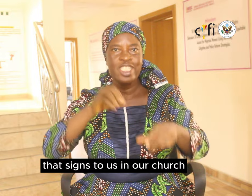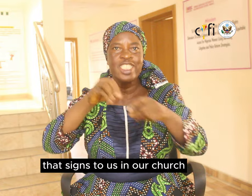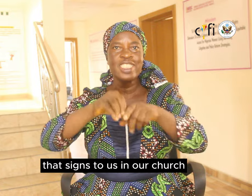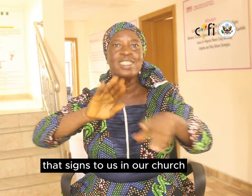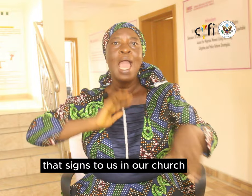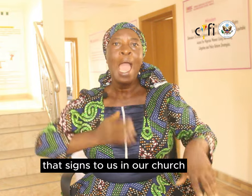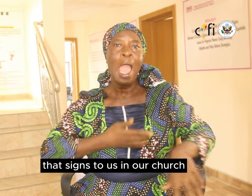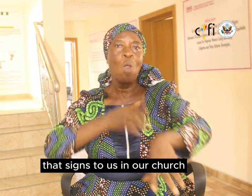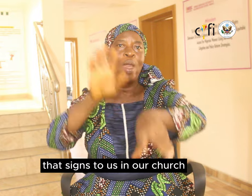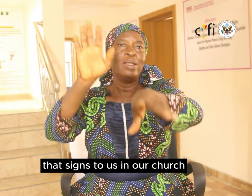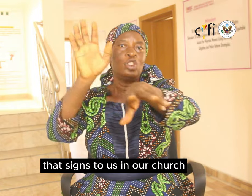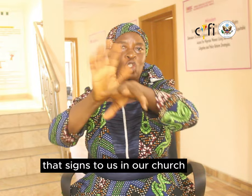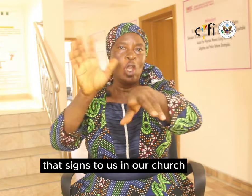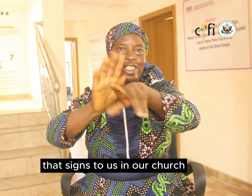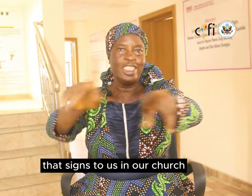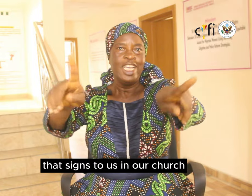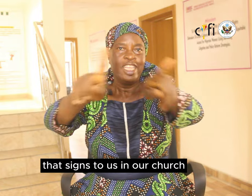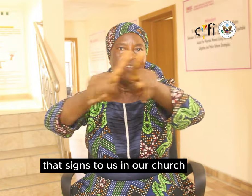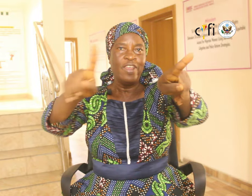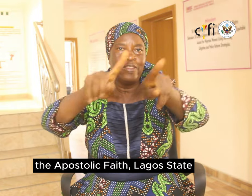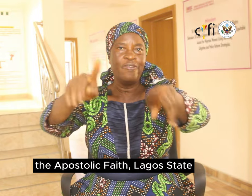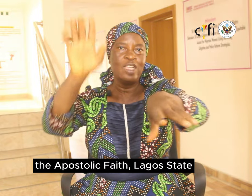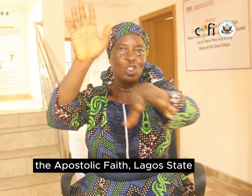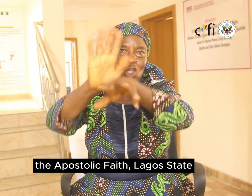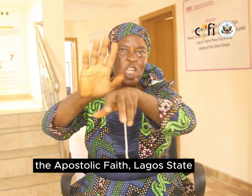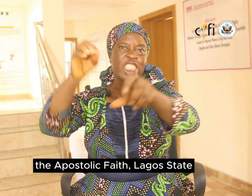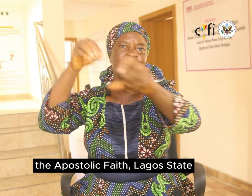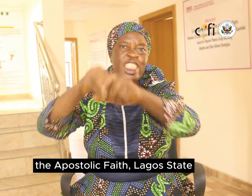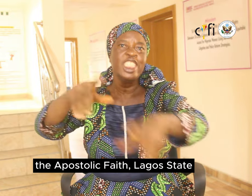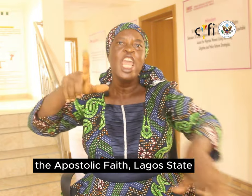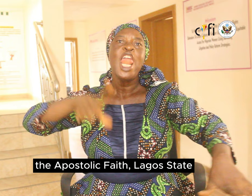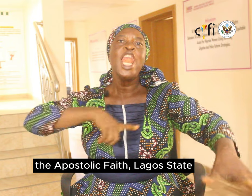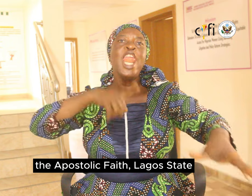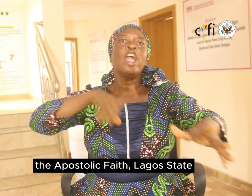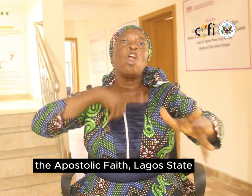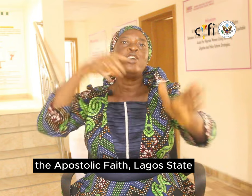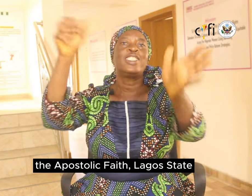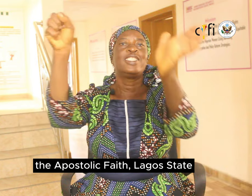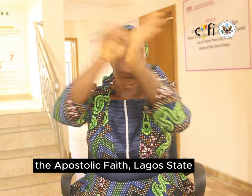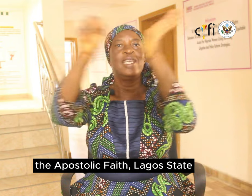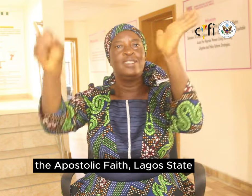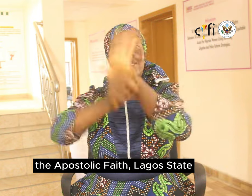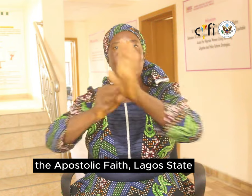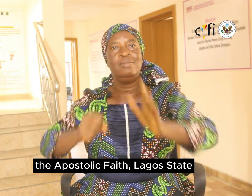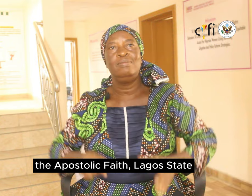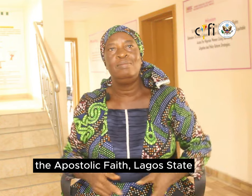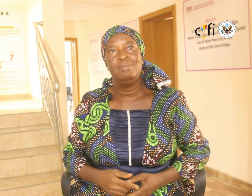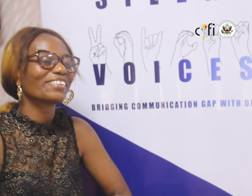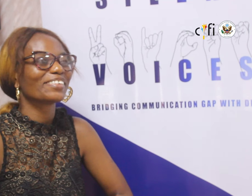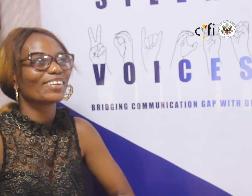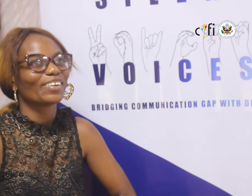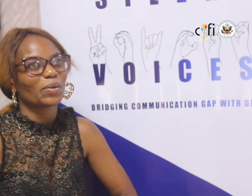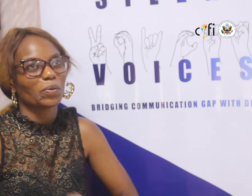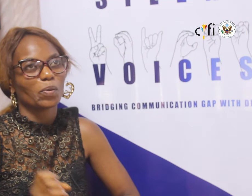in our church, the first church. Lagos State.